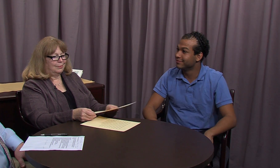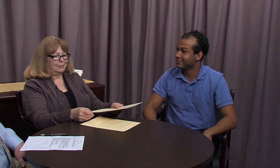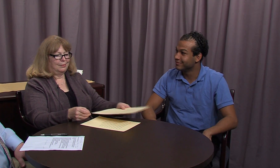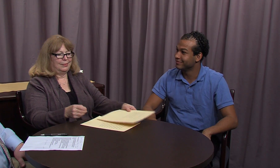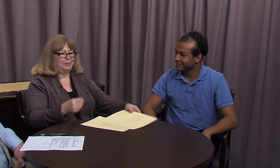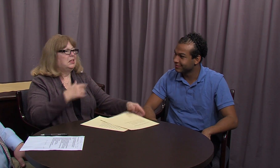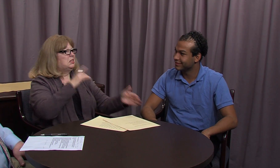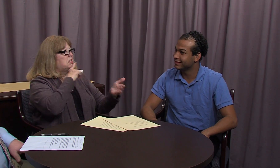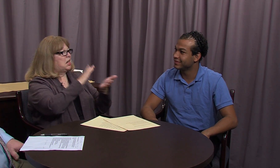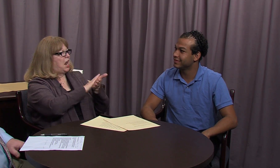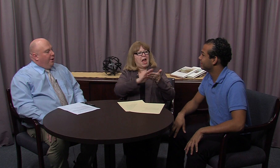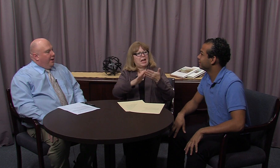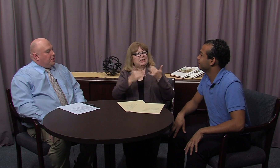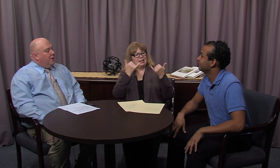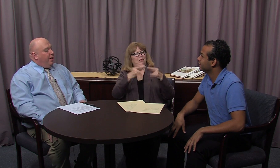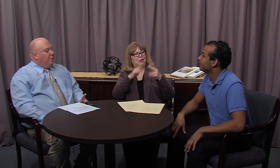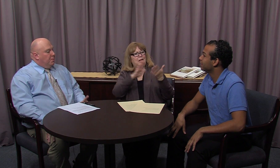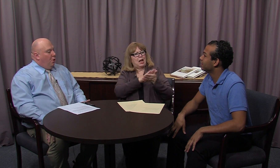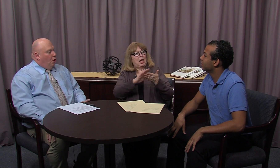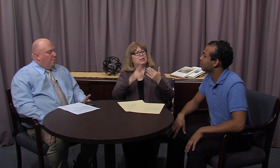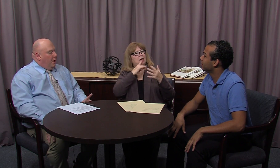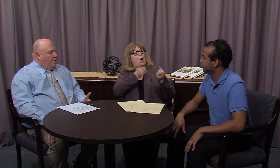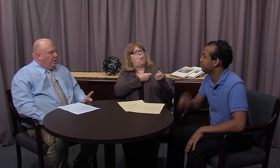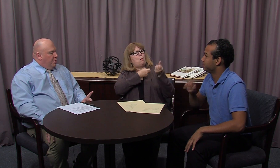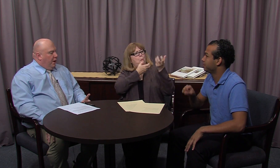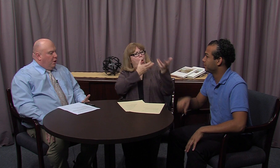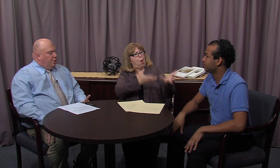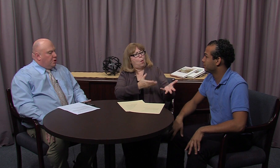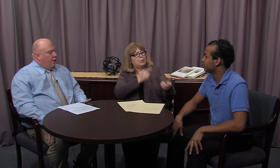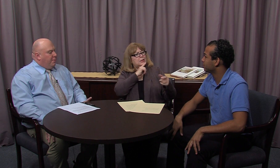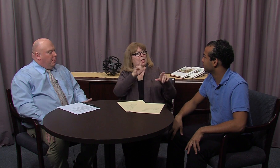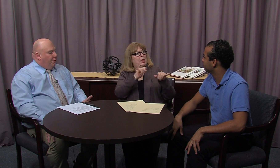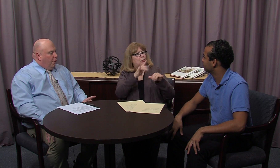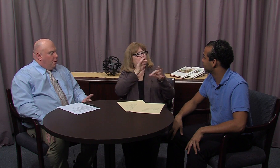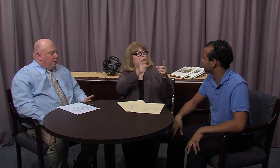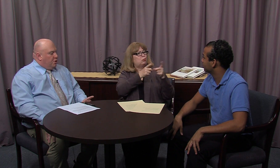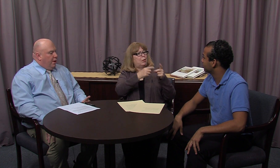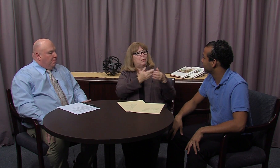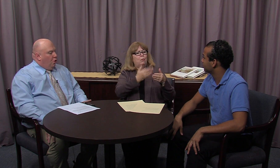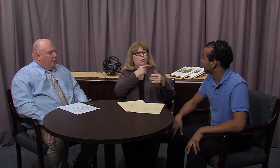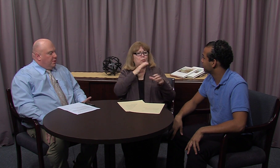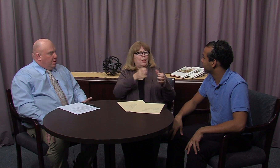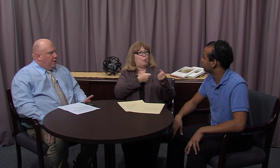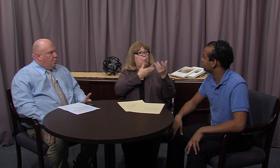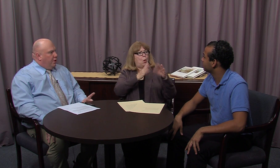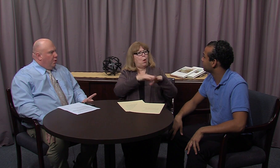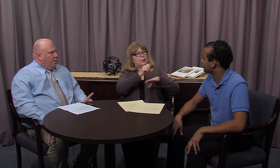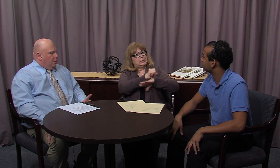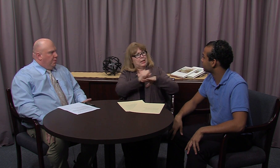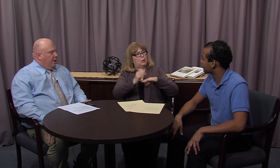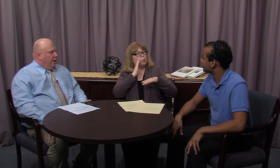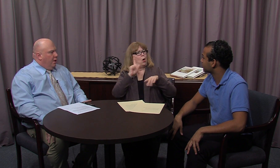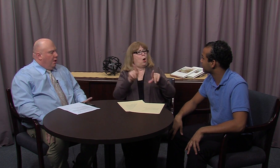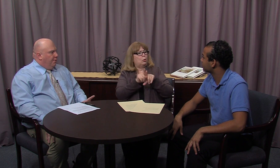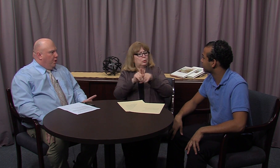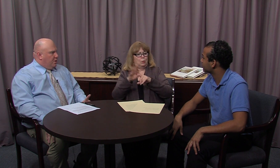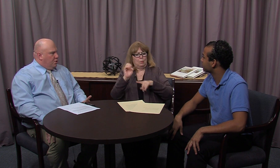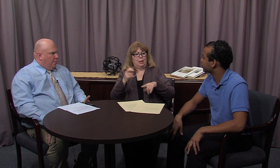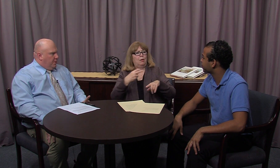Nice. Now, very nice. Now, that was a poem. Is it like you were describing before? If you were to do that poem on stage, would there also be a voice interpretation